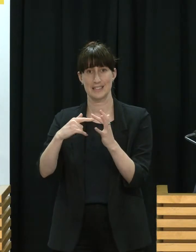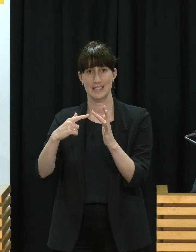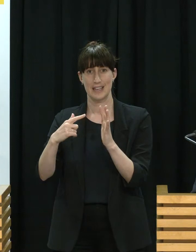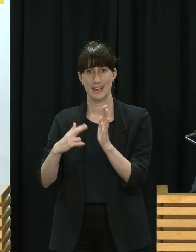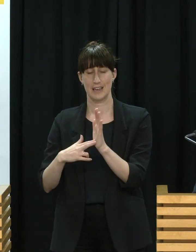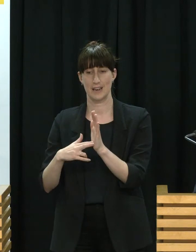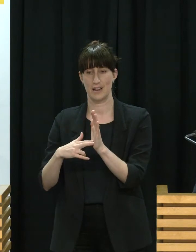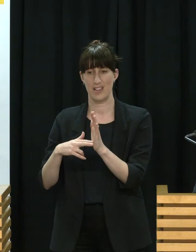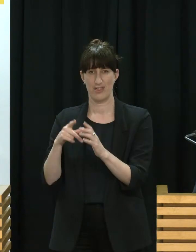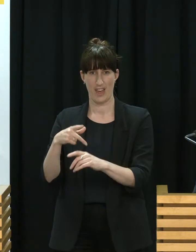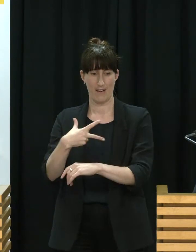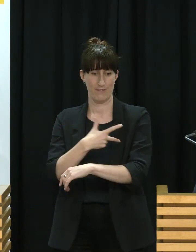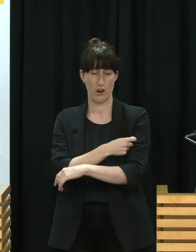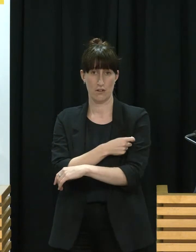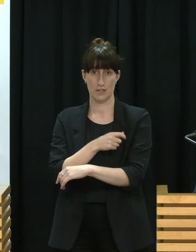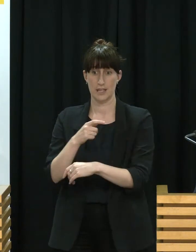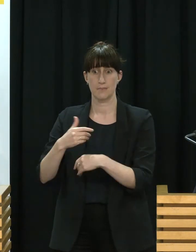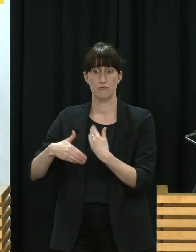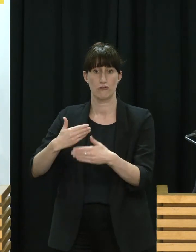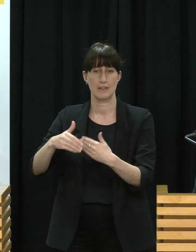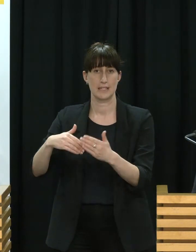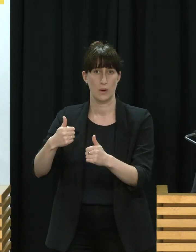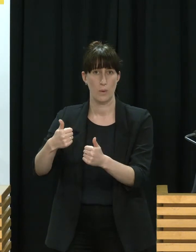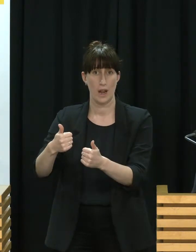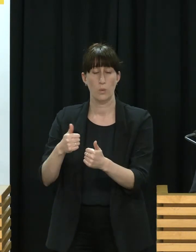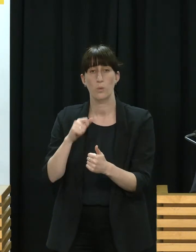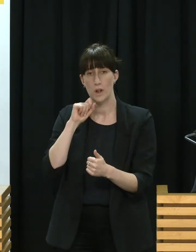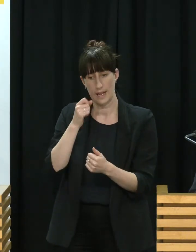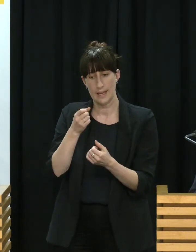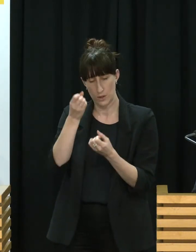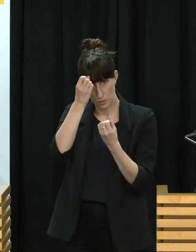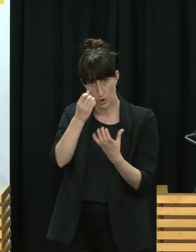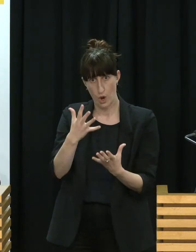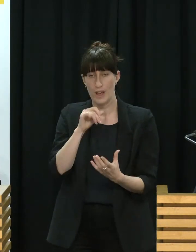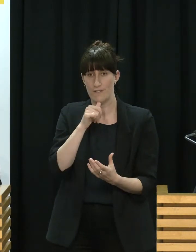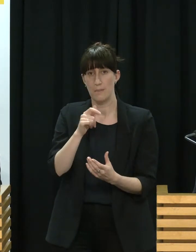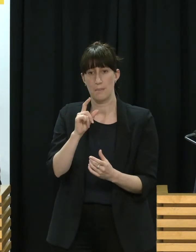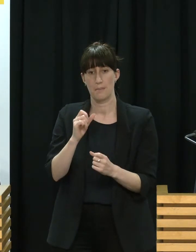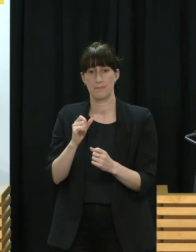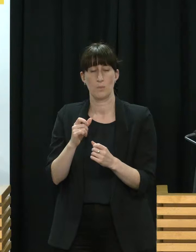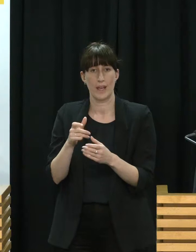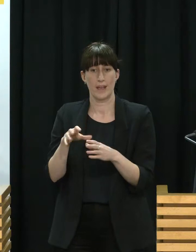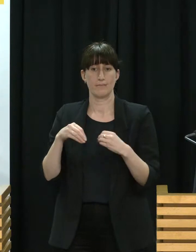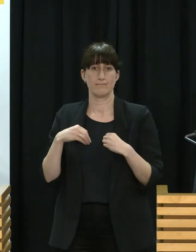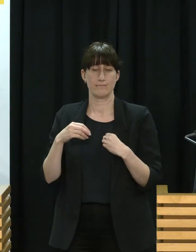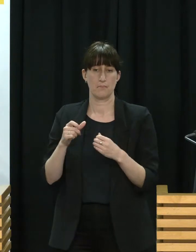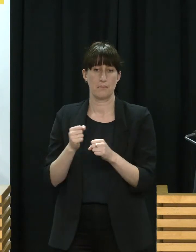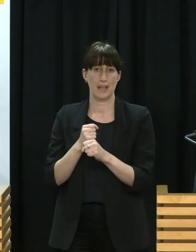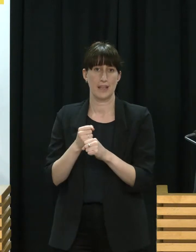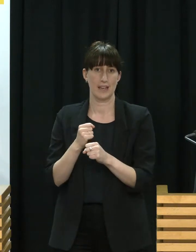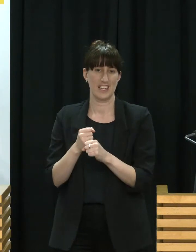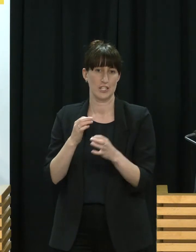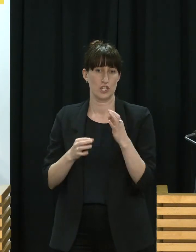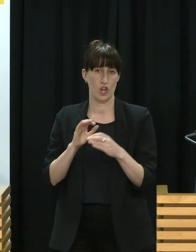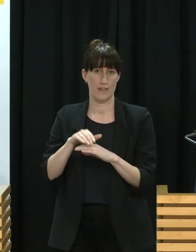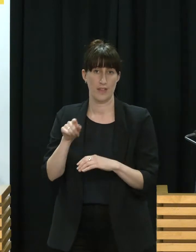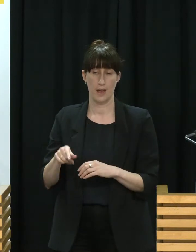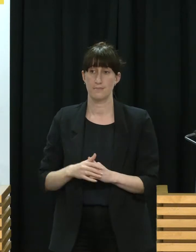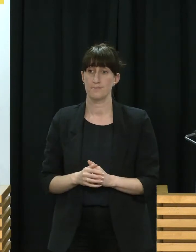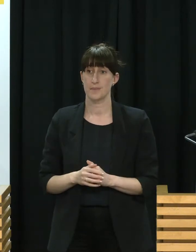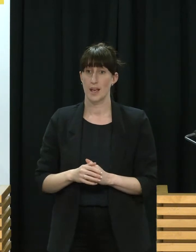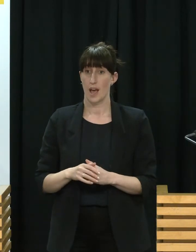you on that one. All right, we'll slow. No. We will wrap up shortly, but I'll take the last 4 questions. 1, 2, 3,